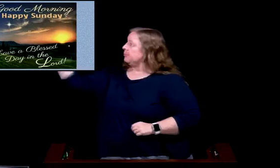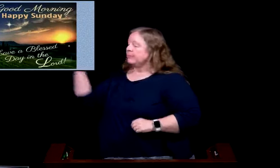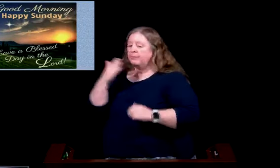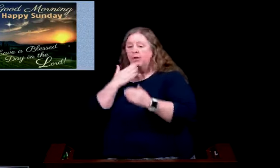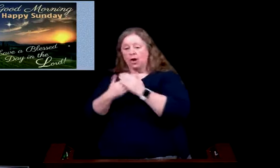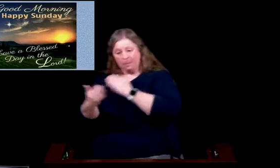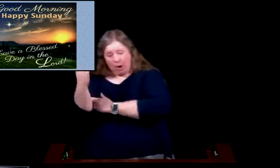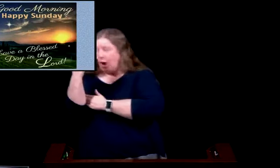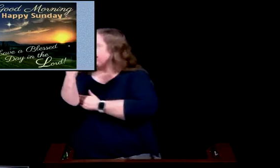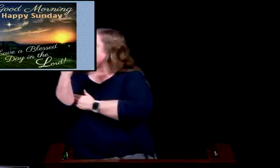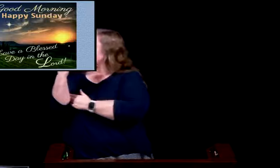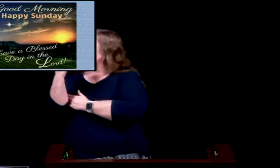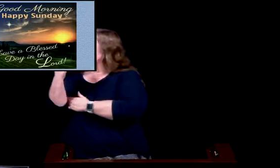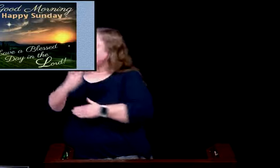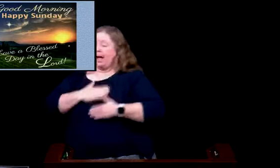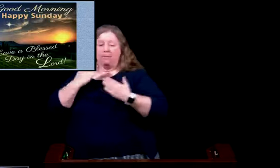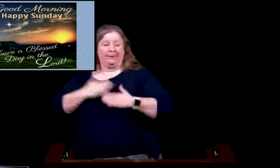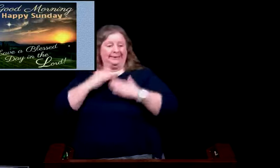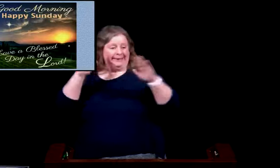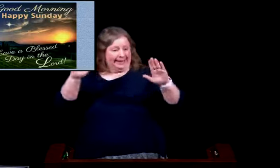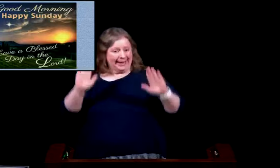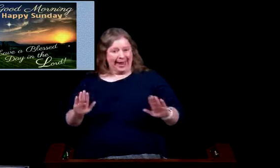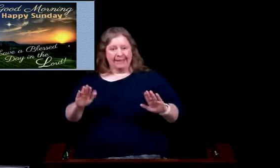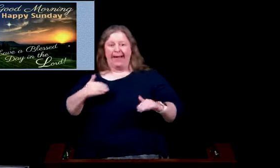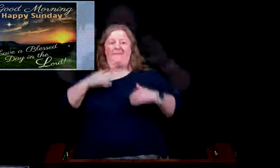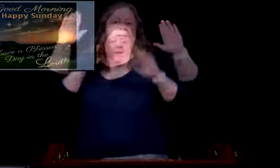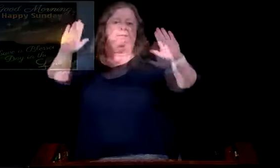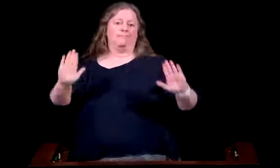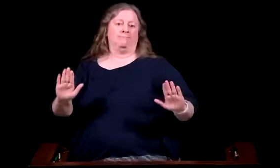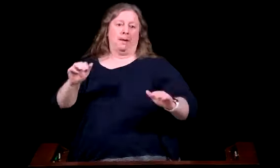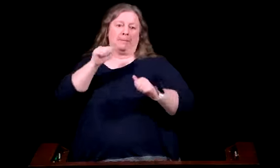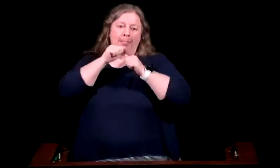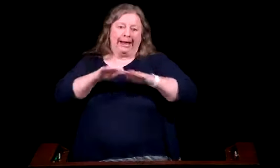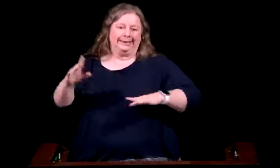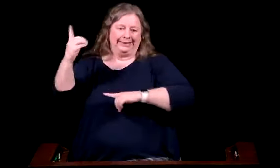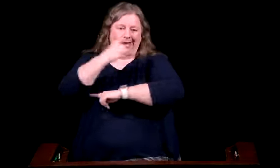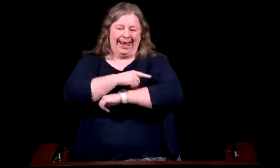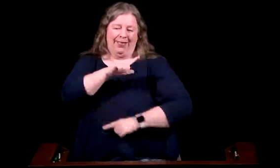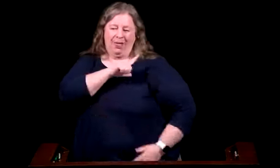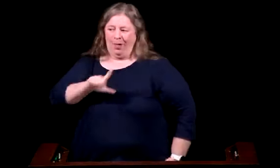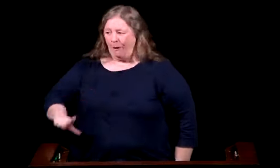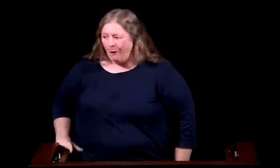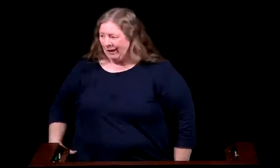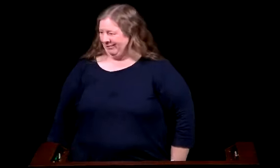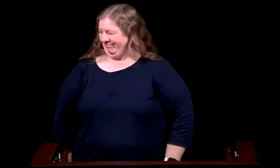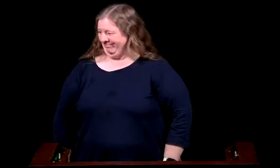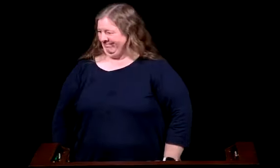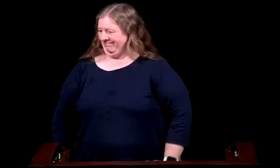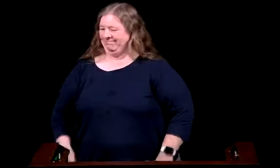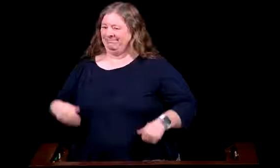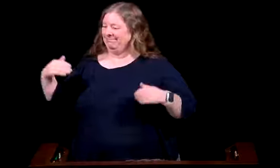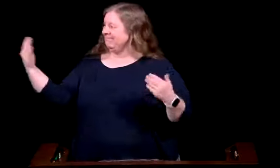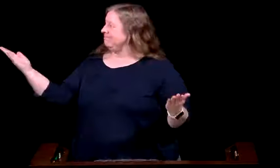All right. Good morning. Happy Sunday. Have a blessed day in the Lord.